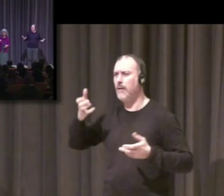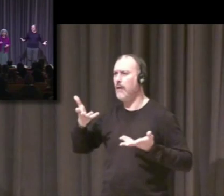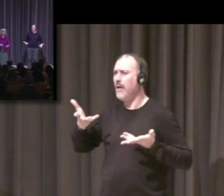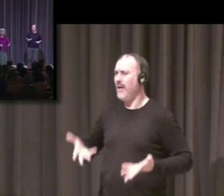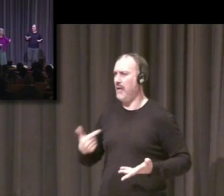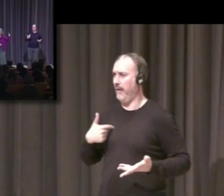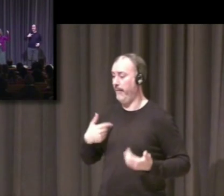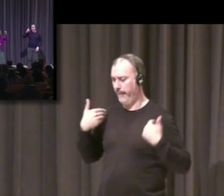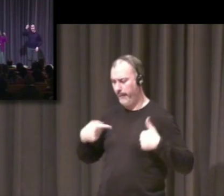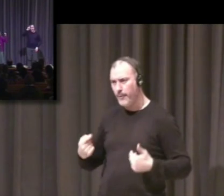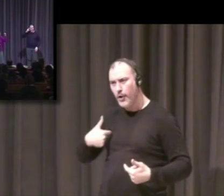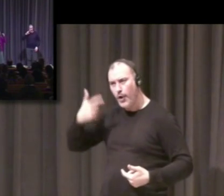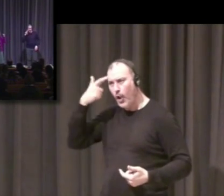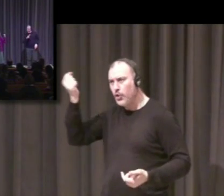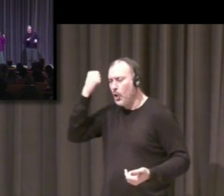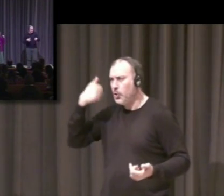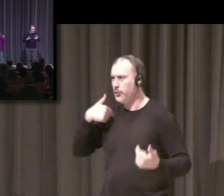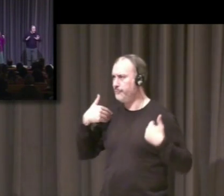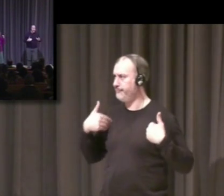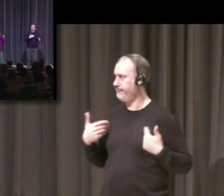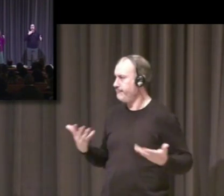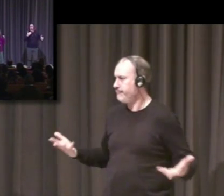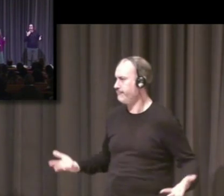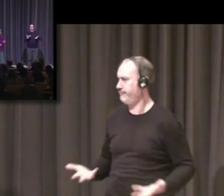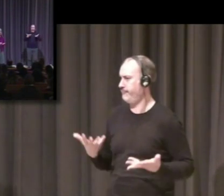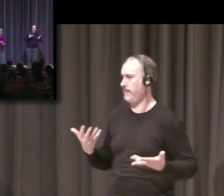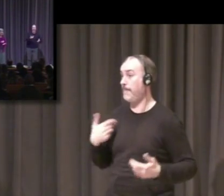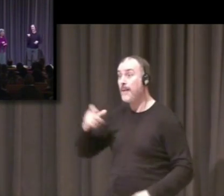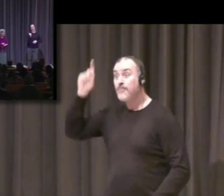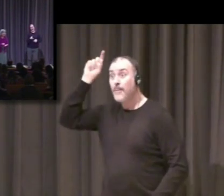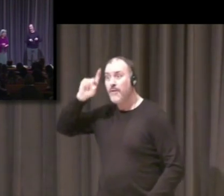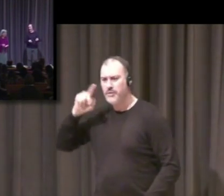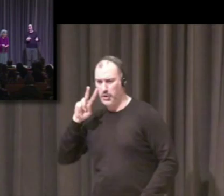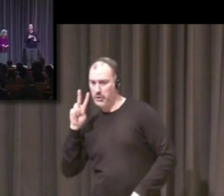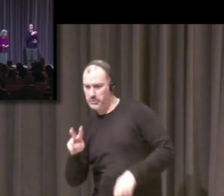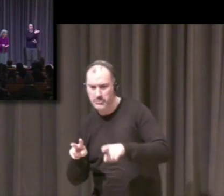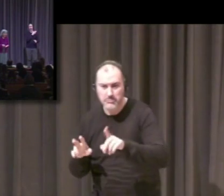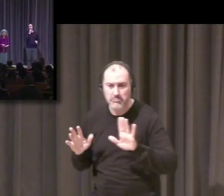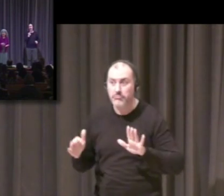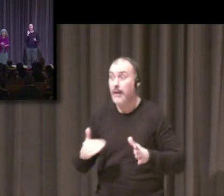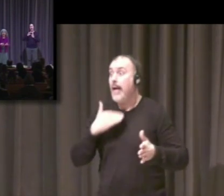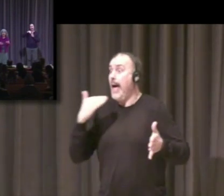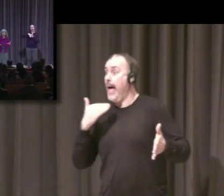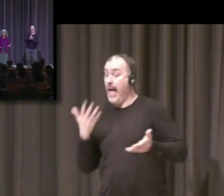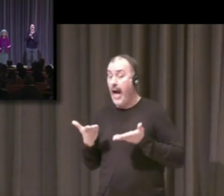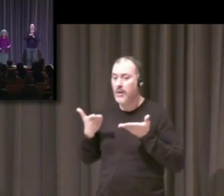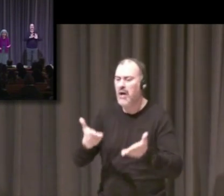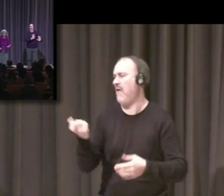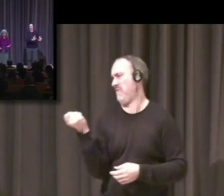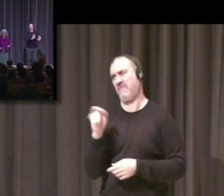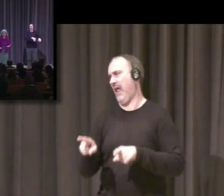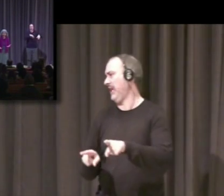help because they were doing so well before. So they're not given the help they need. They're not given